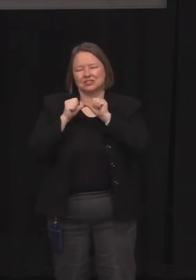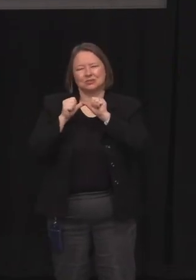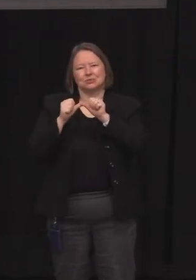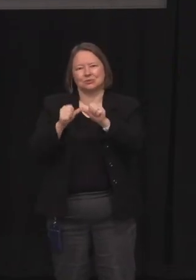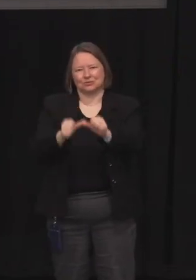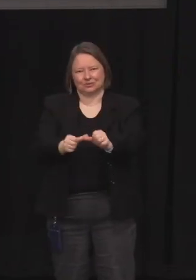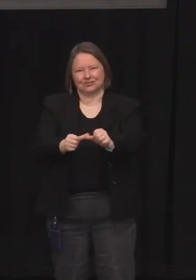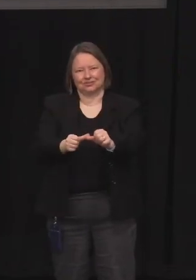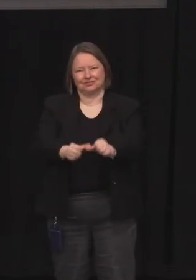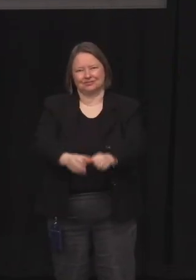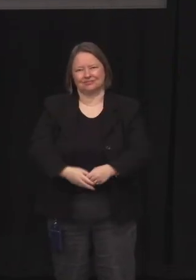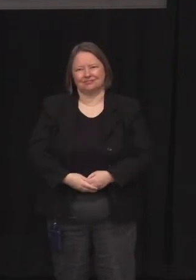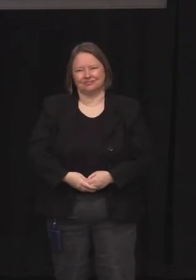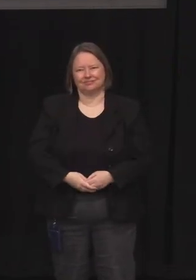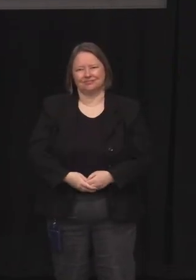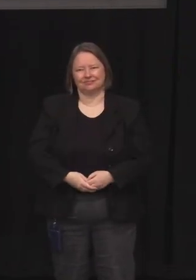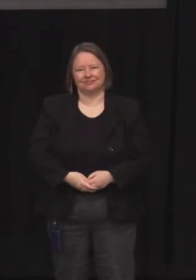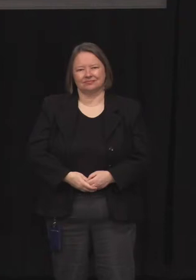be.